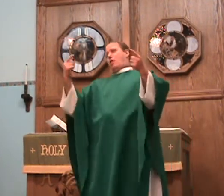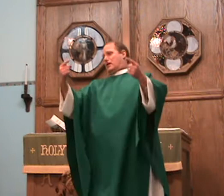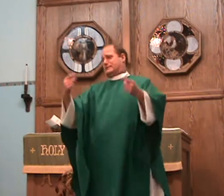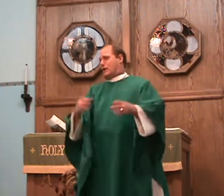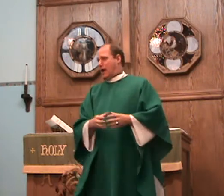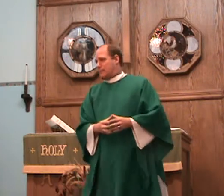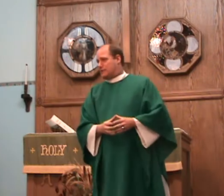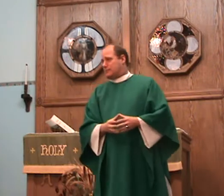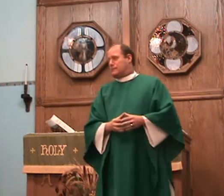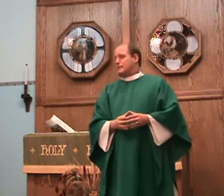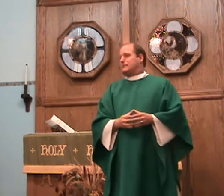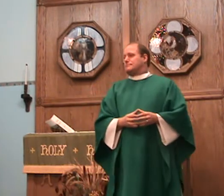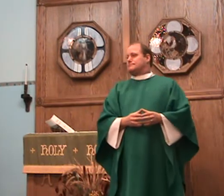long time.